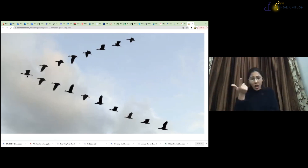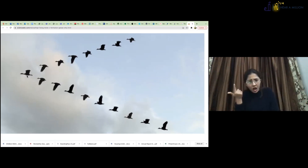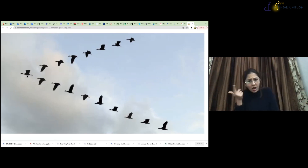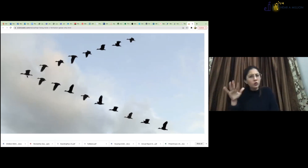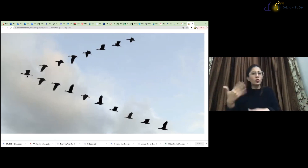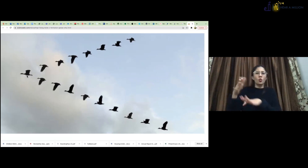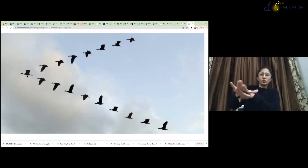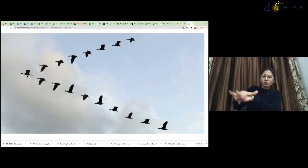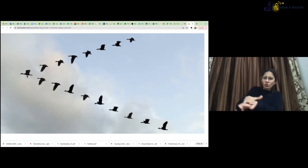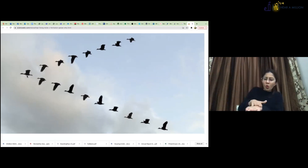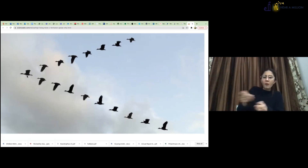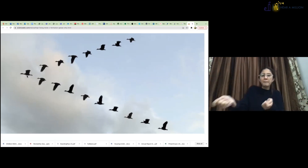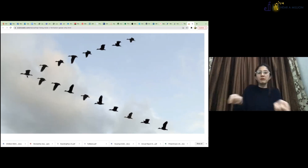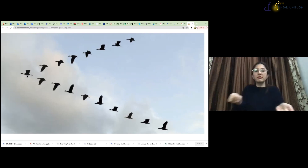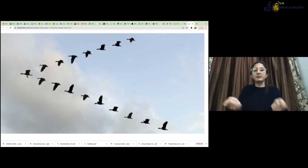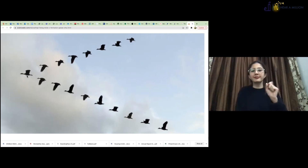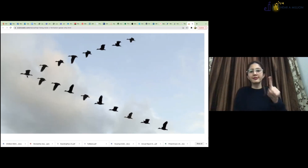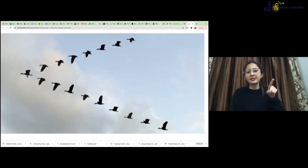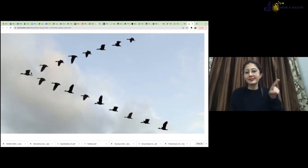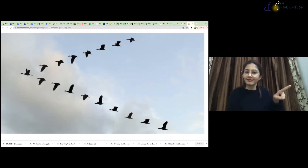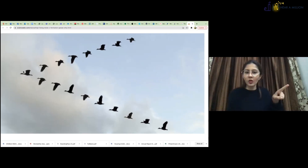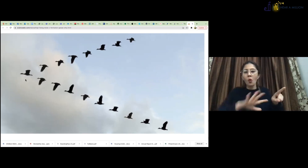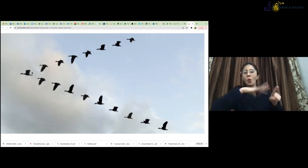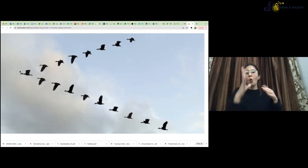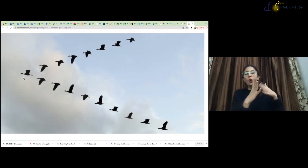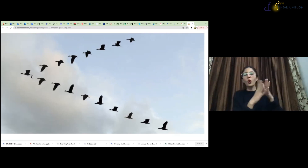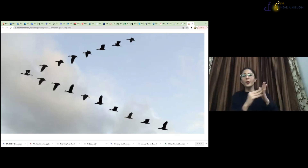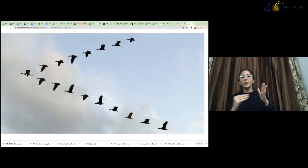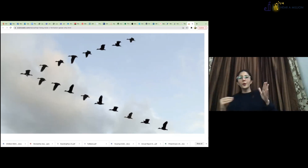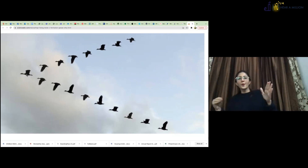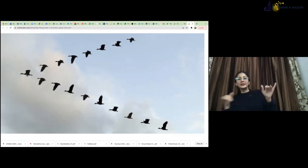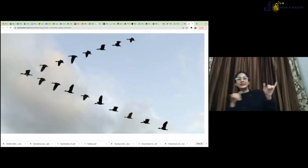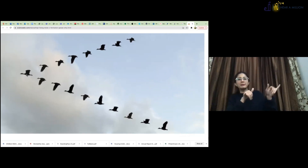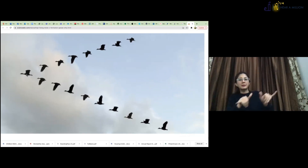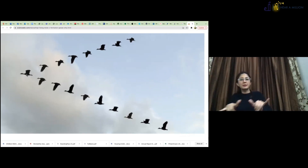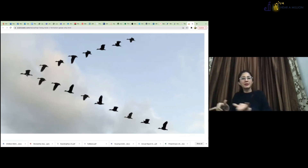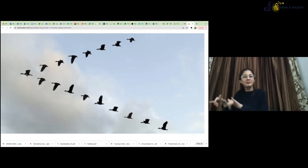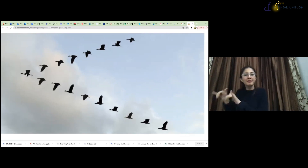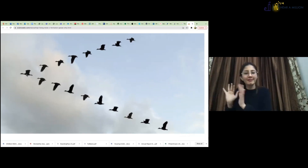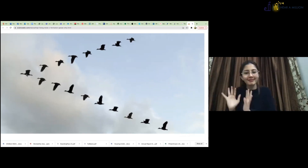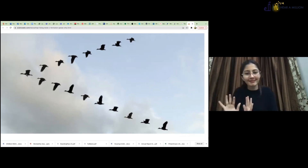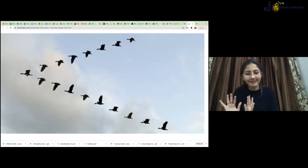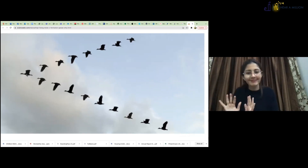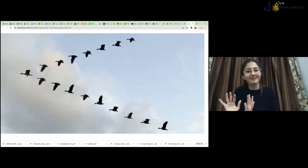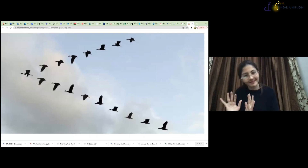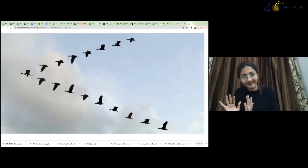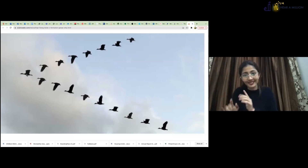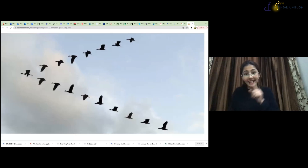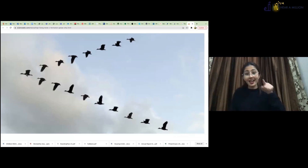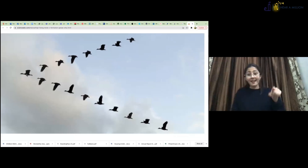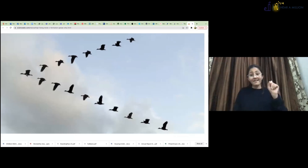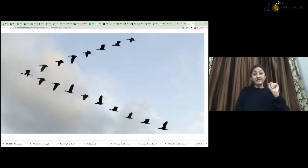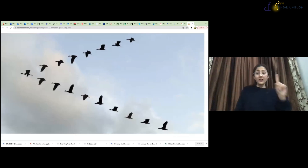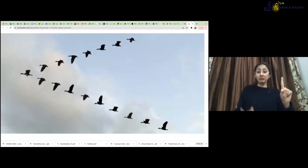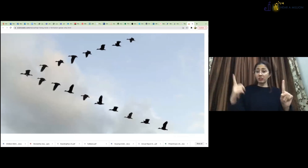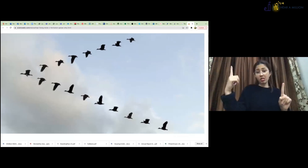flying. But since the bird who is the leader can get tired, right? Because